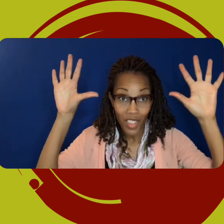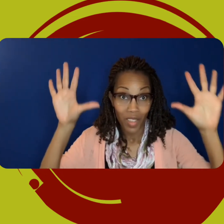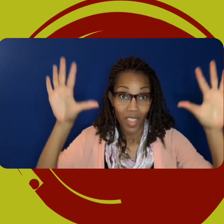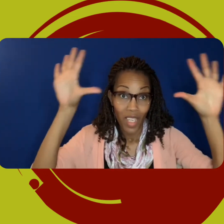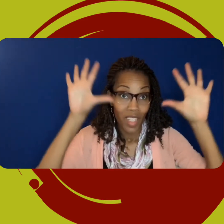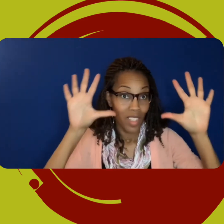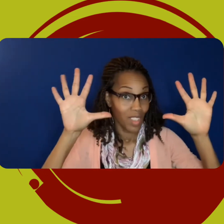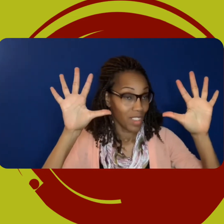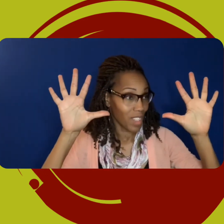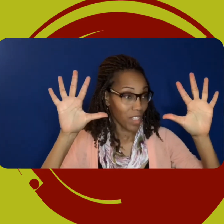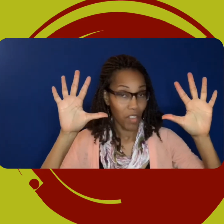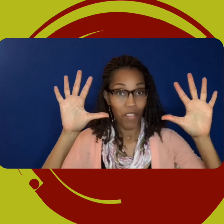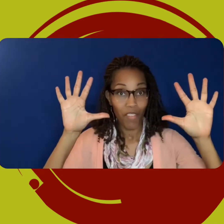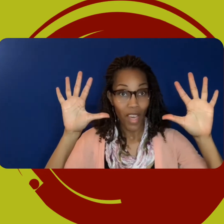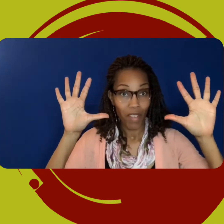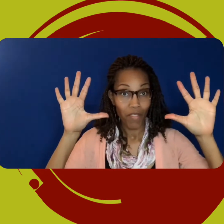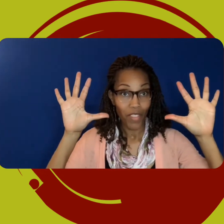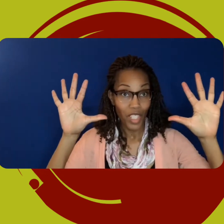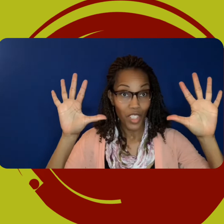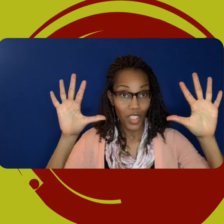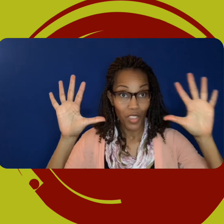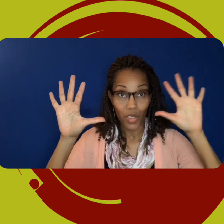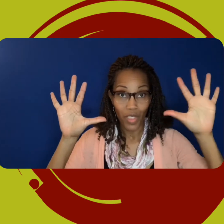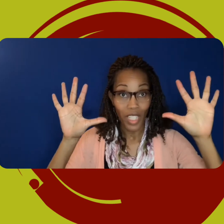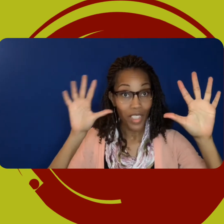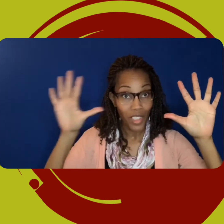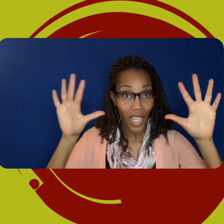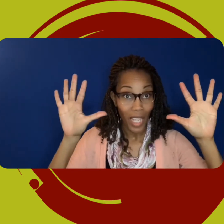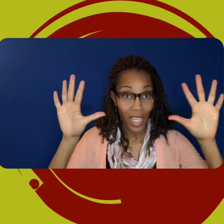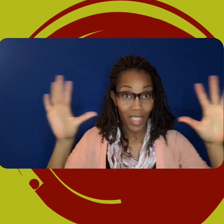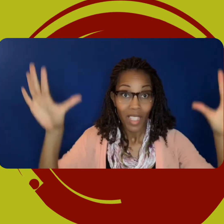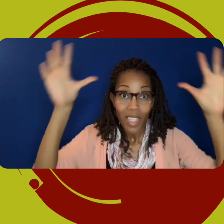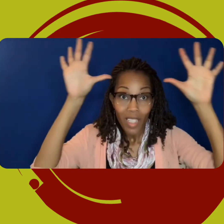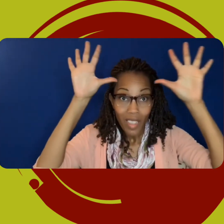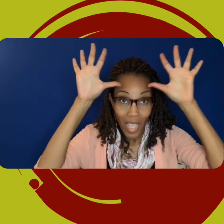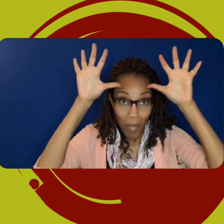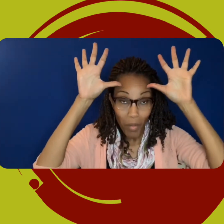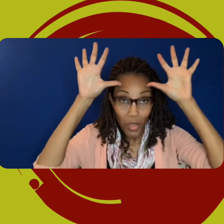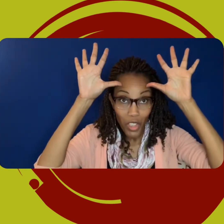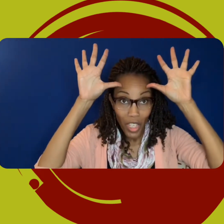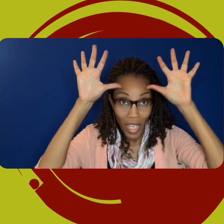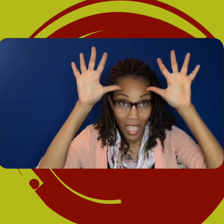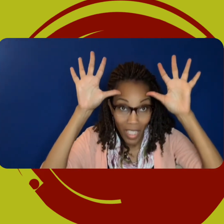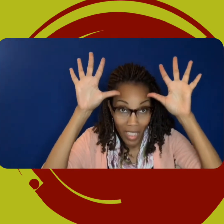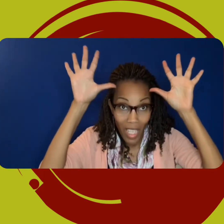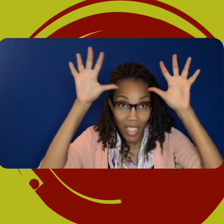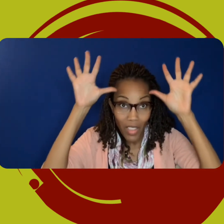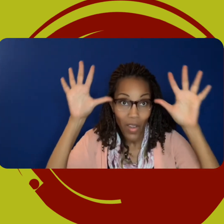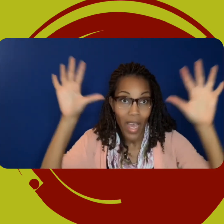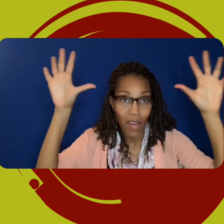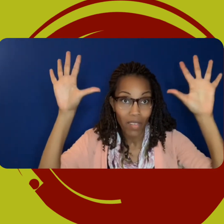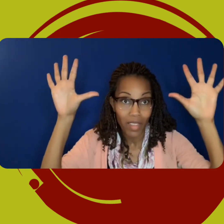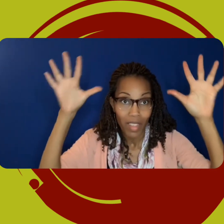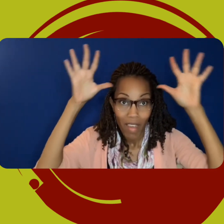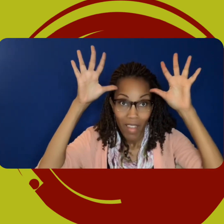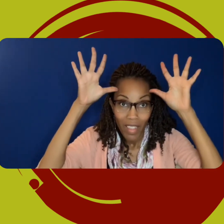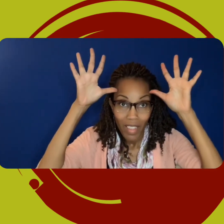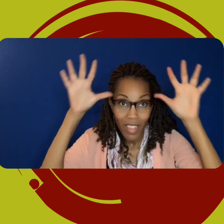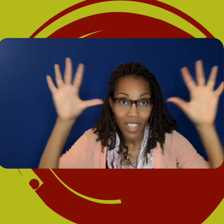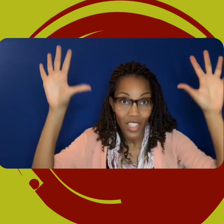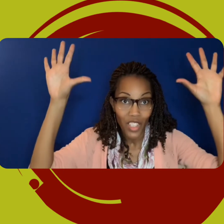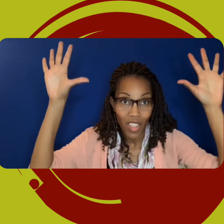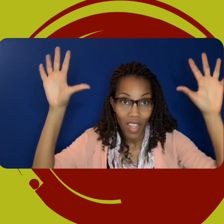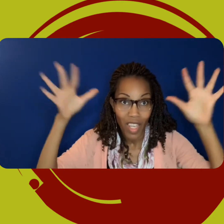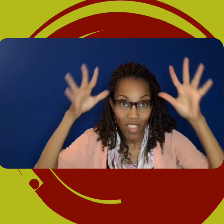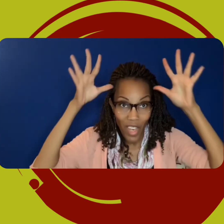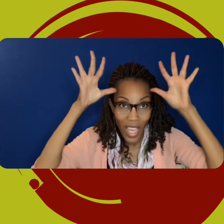Deer. Take your 5 fingers on each hand, tap them to your head, and go out.